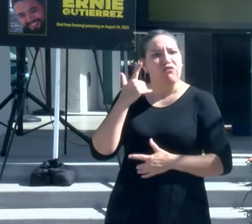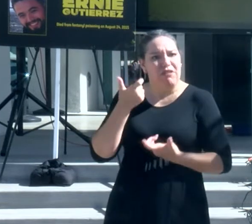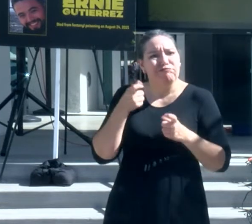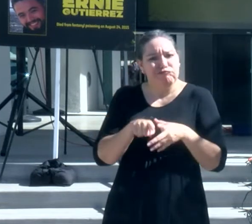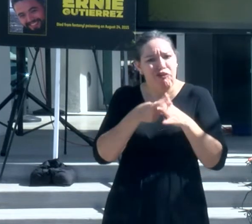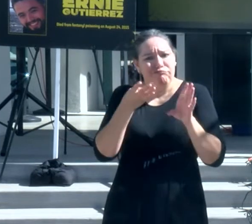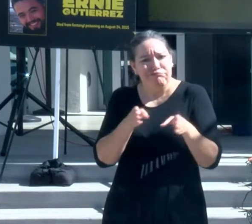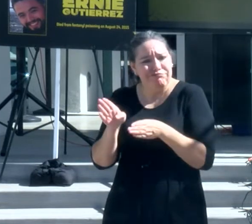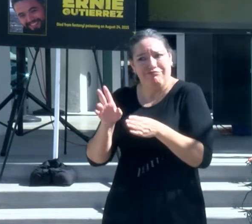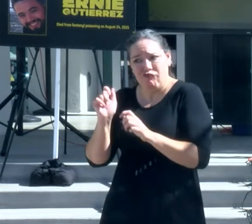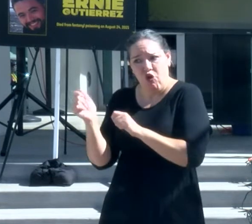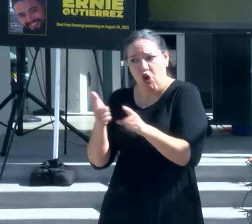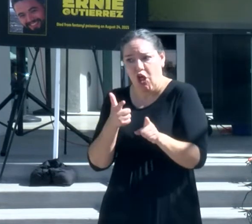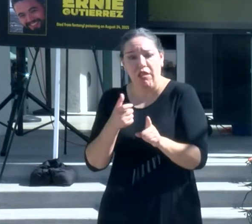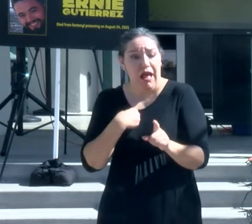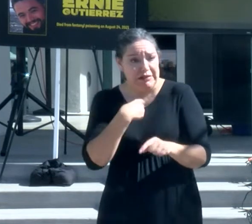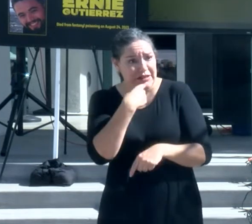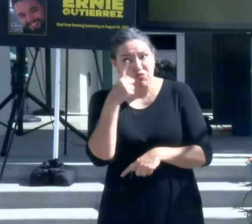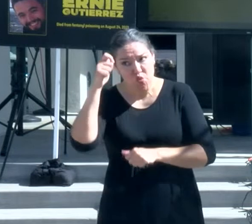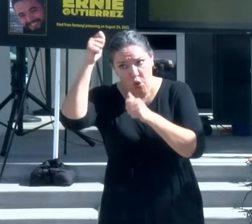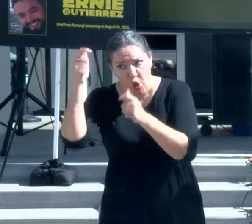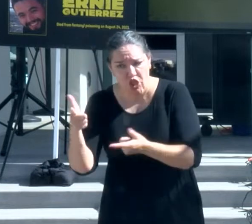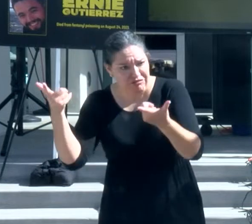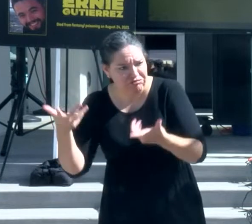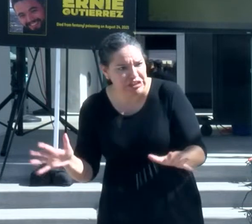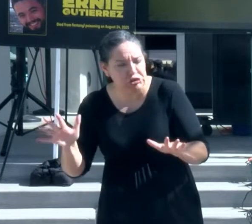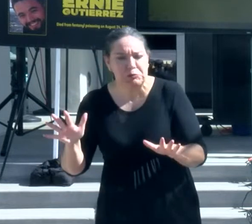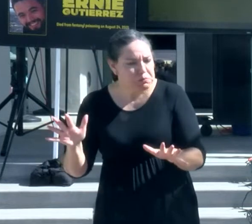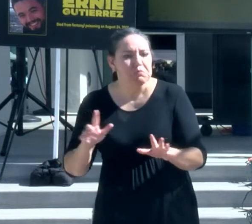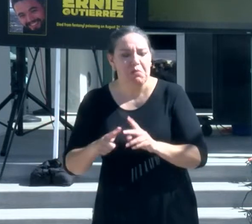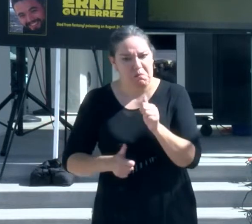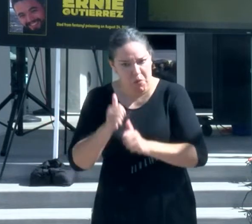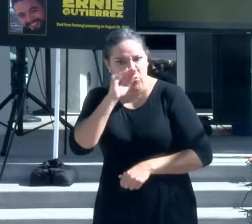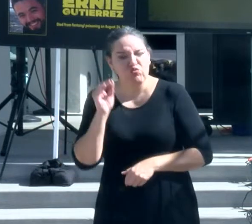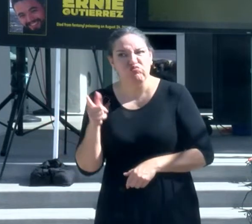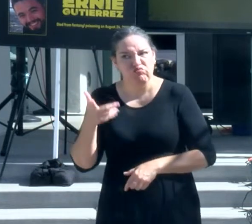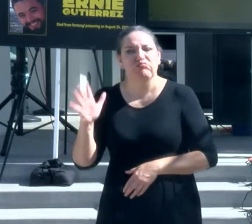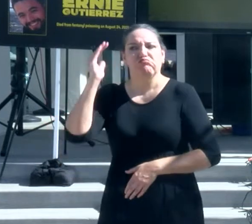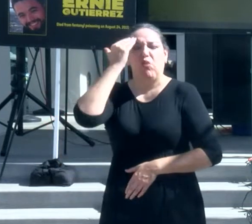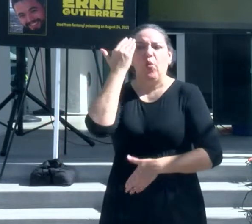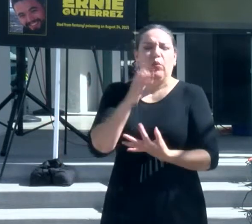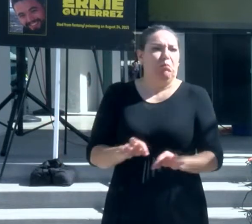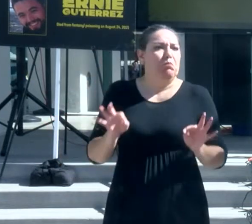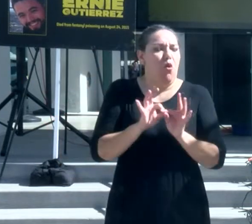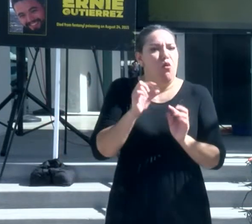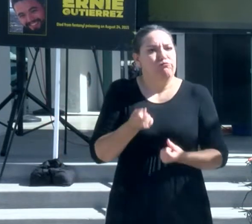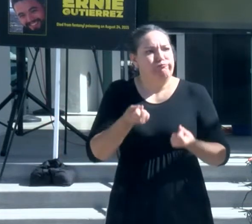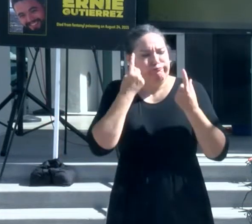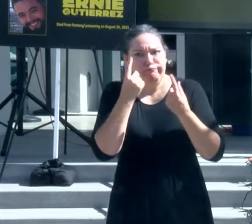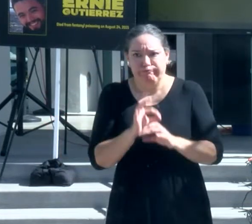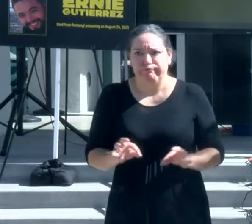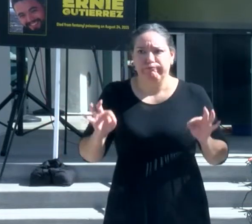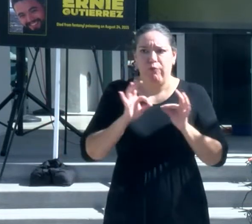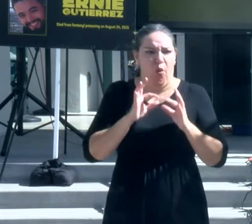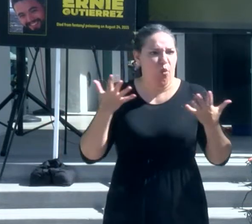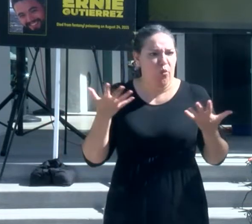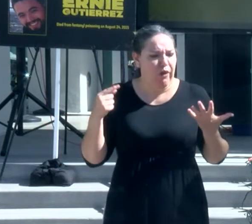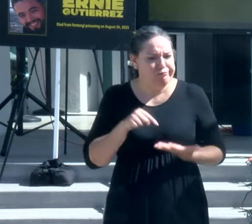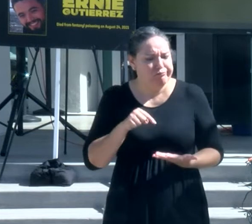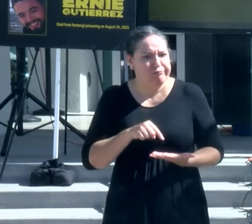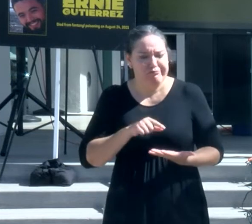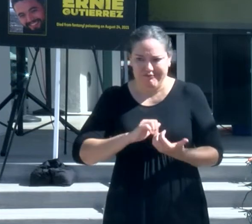I can't tell you that all of them have, but I will say that the majority know the importance and understand the importance of what this is, and